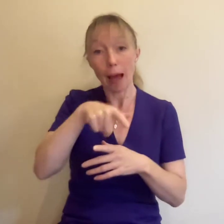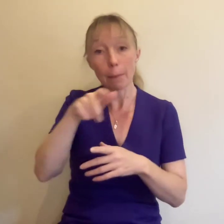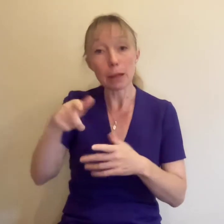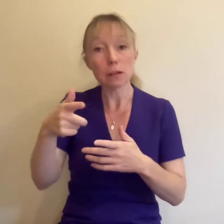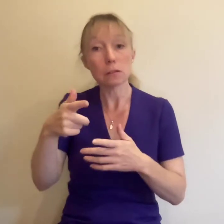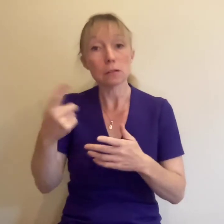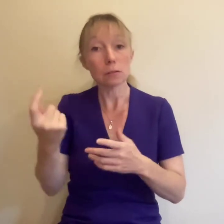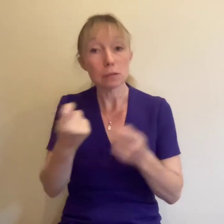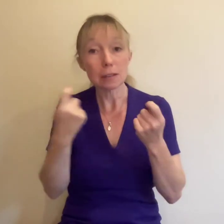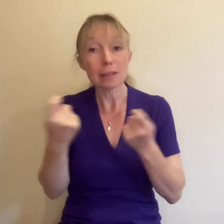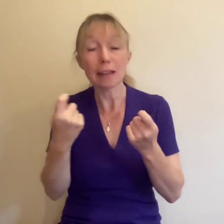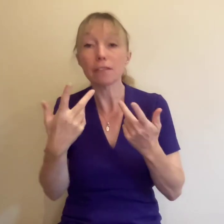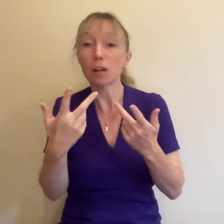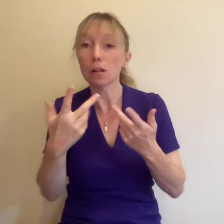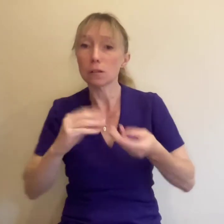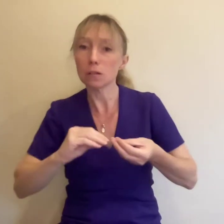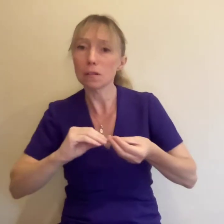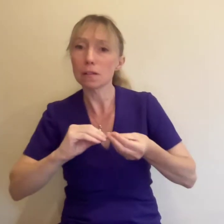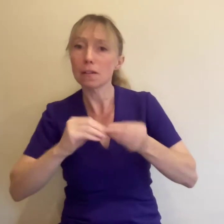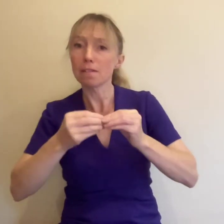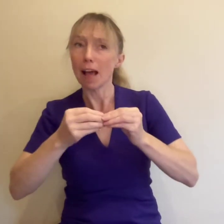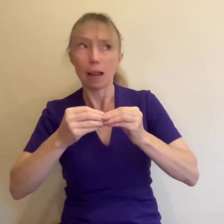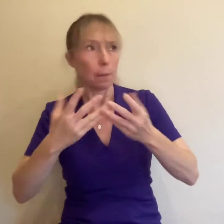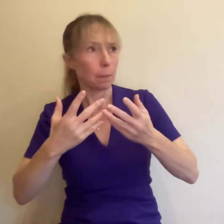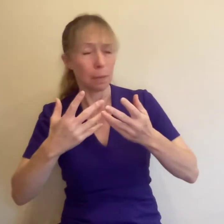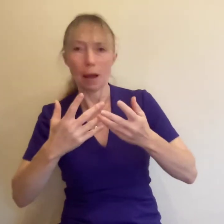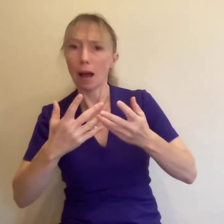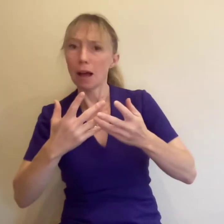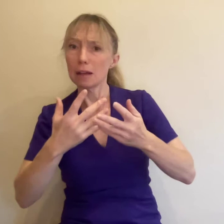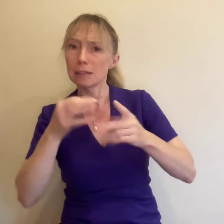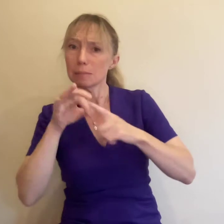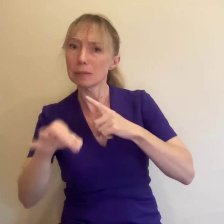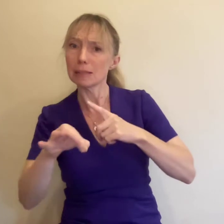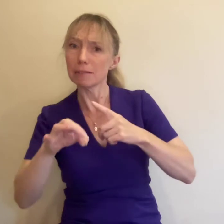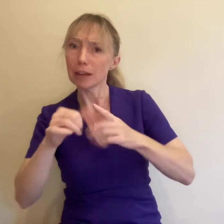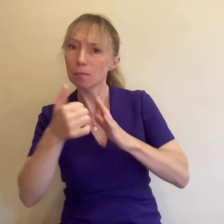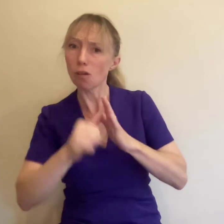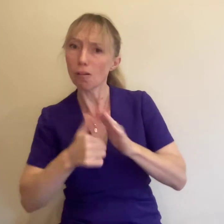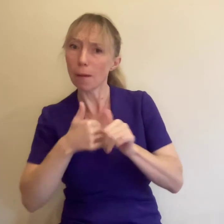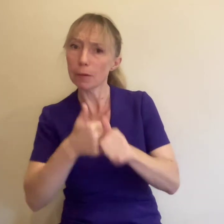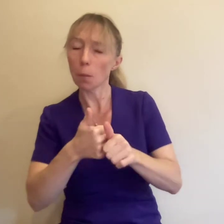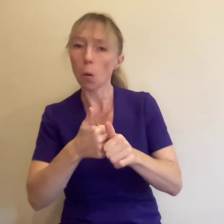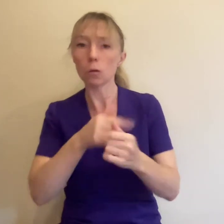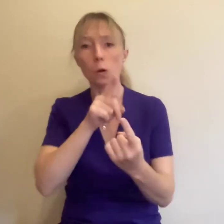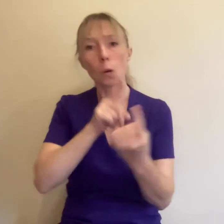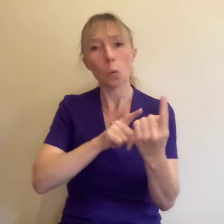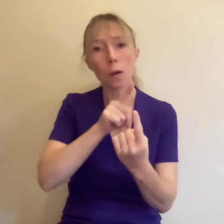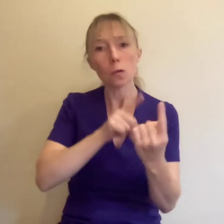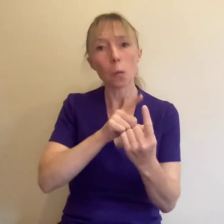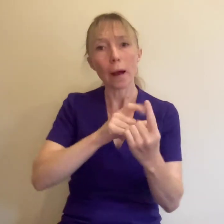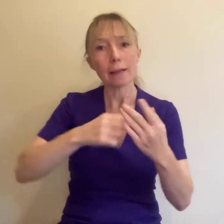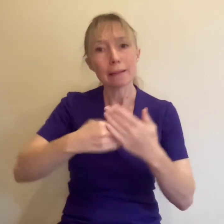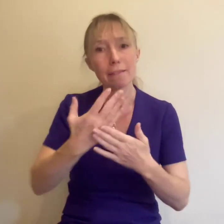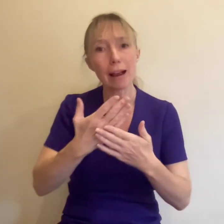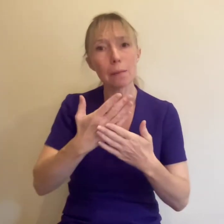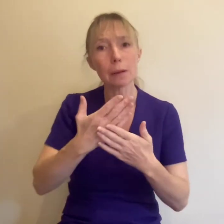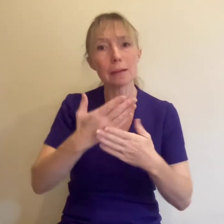support, including one-to-one professional development sessions and access to our regular programme of